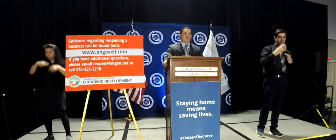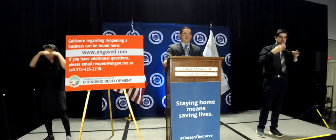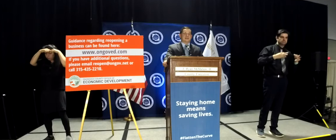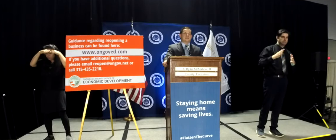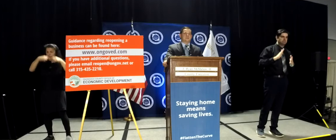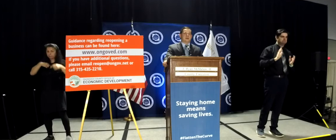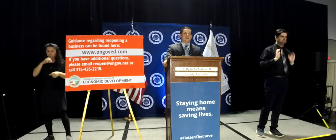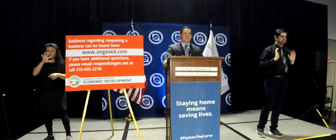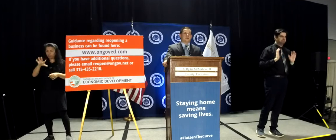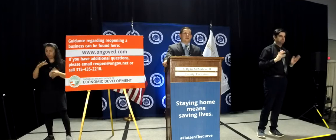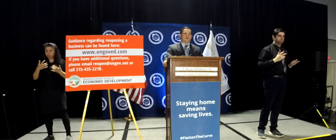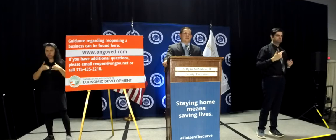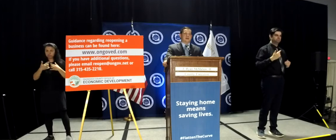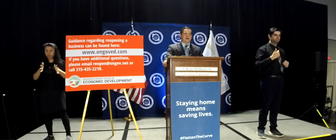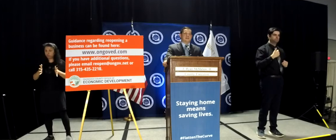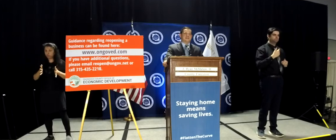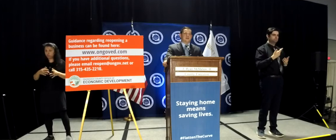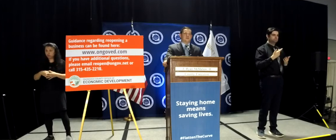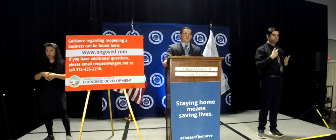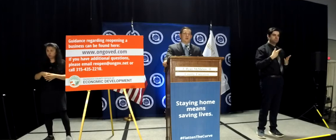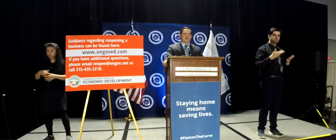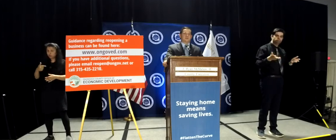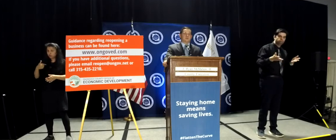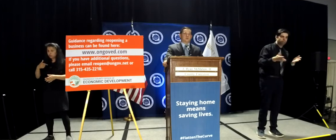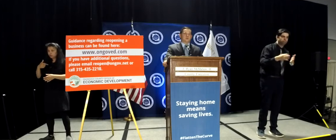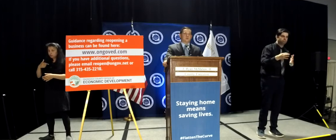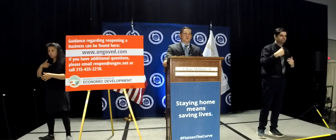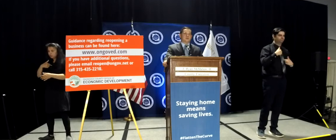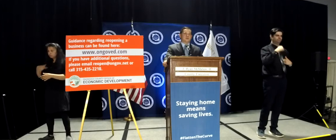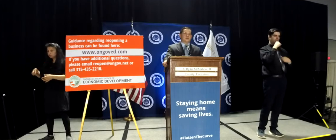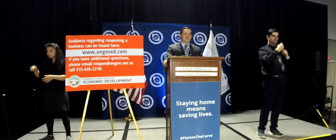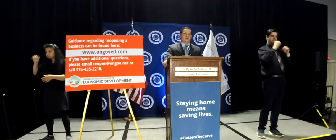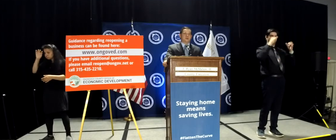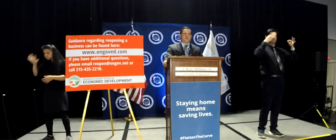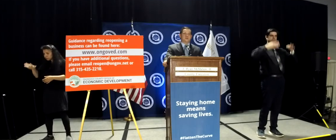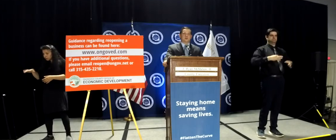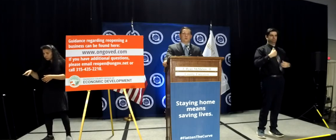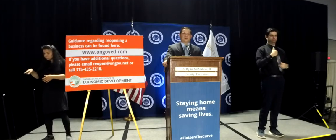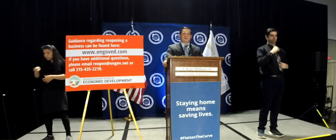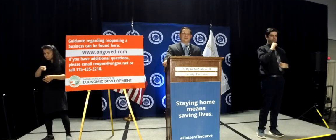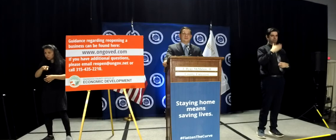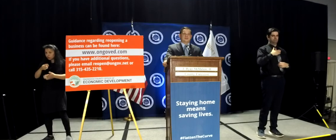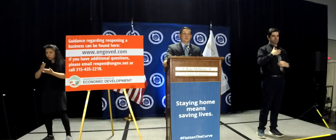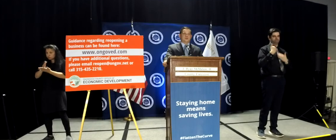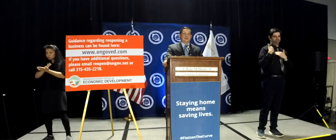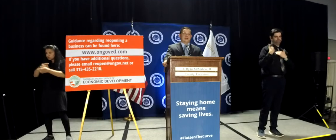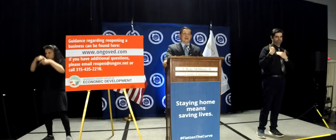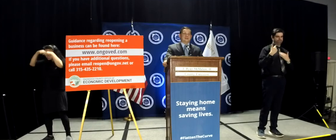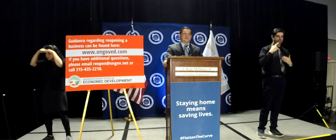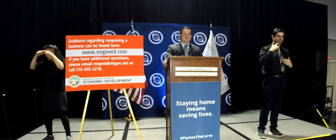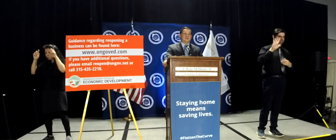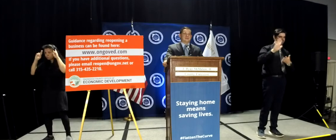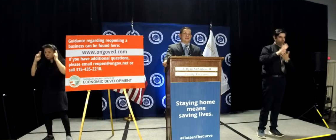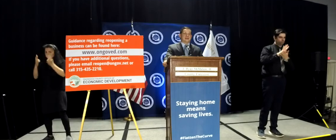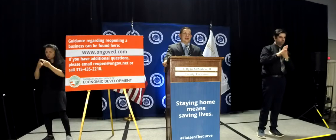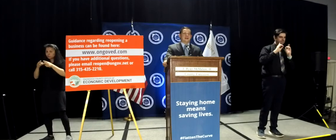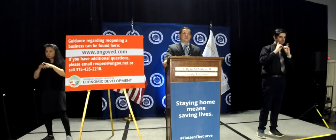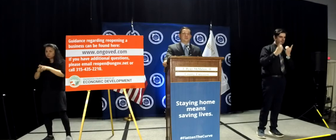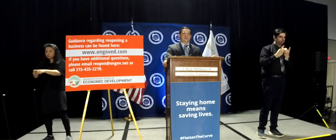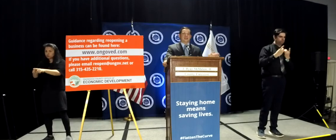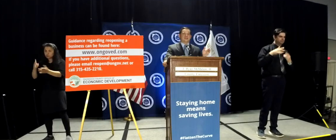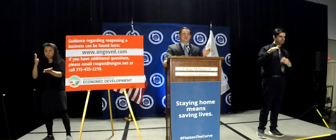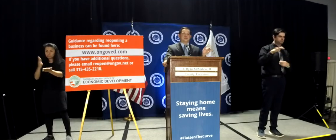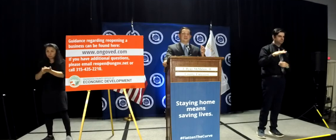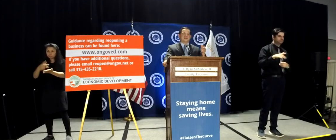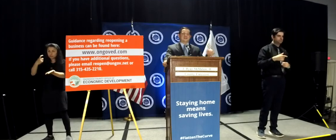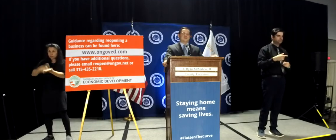of the COVID-19 pandemic on the safest way to do a graduation ceremony. We gave guidance. That guidance